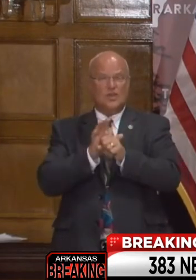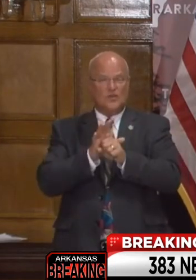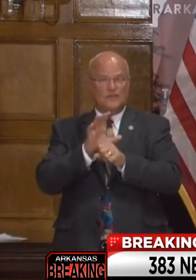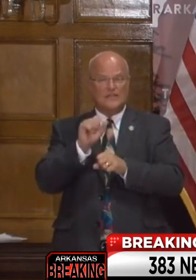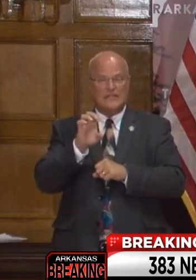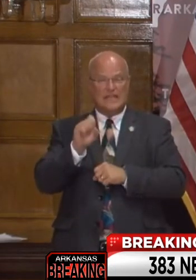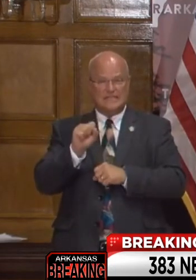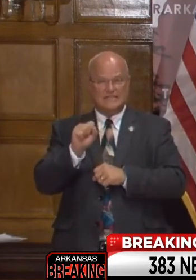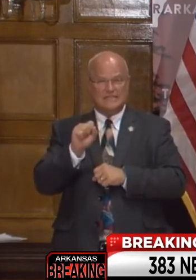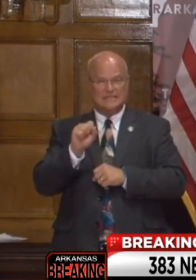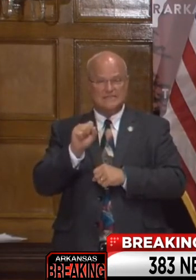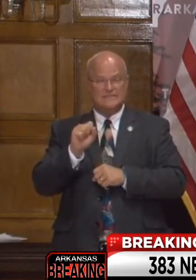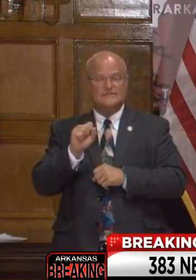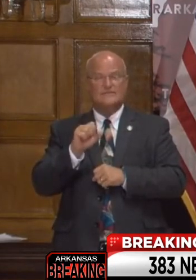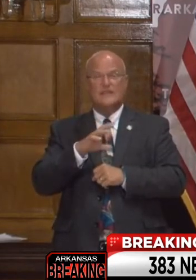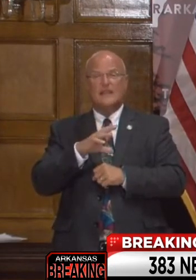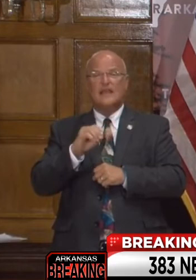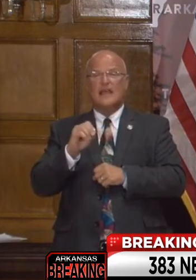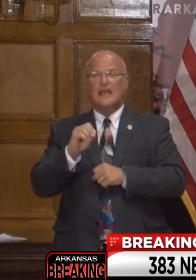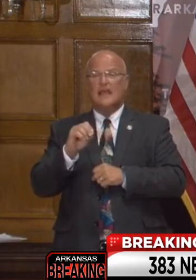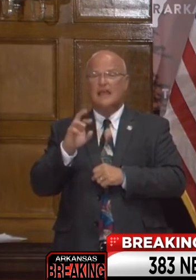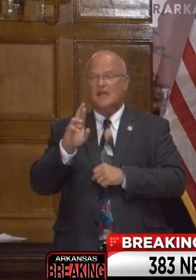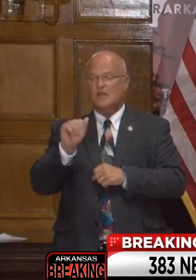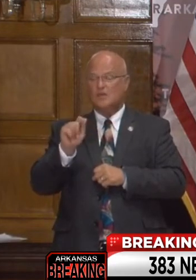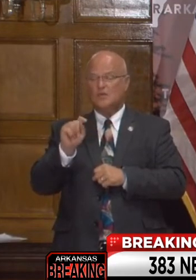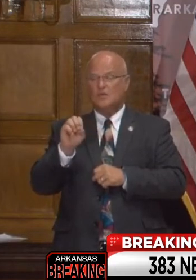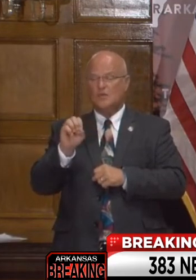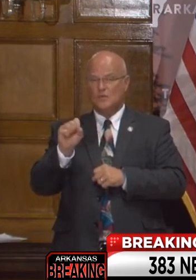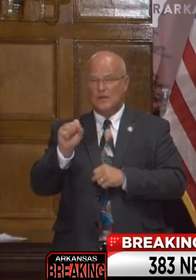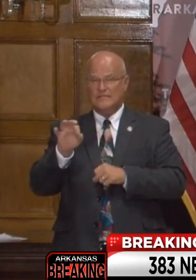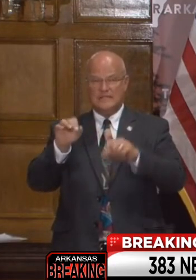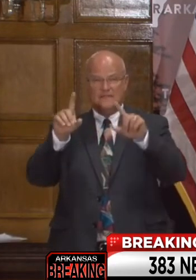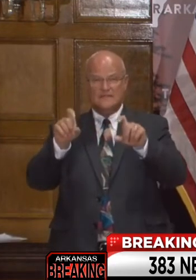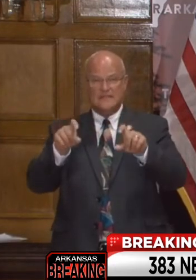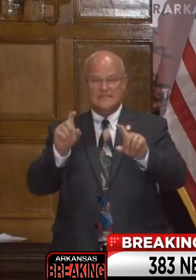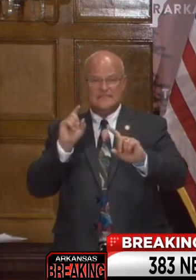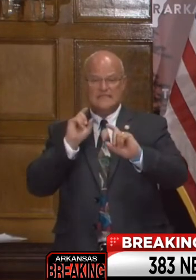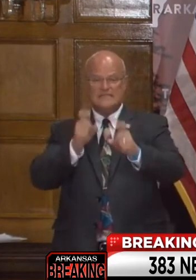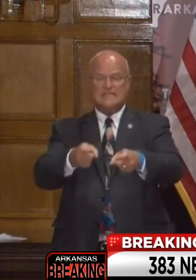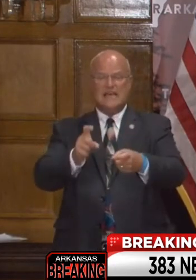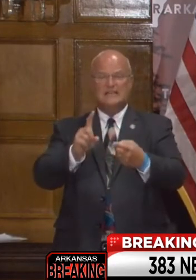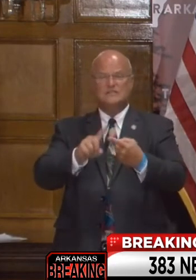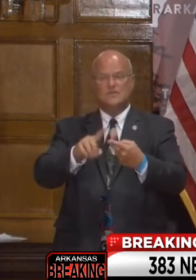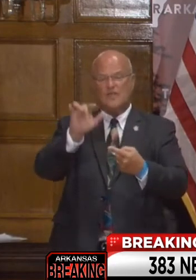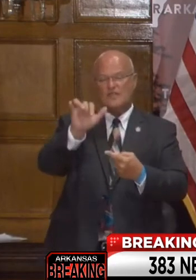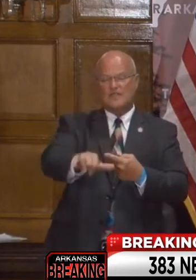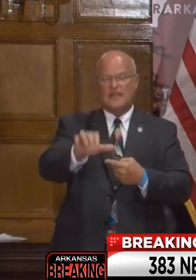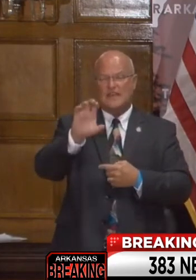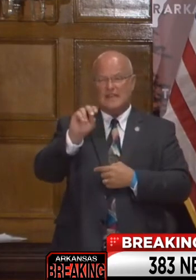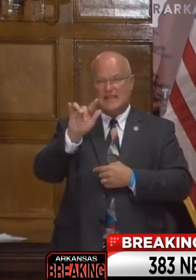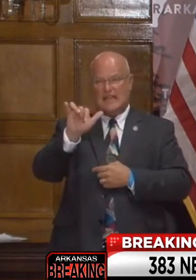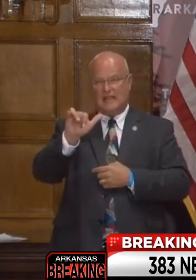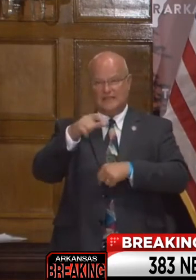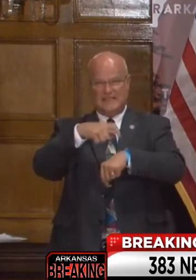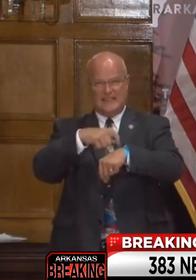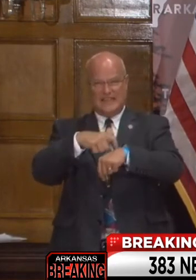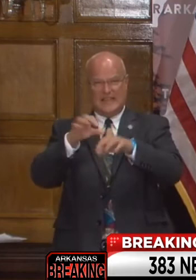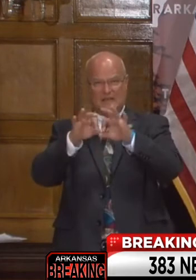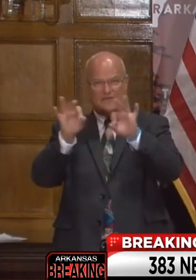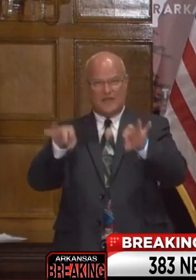per school district population, and rates of testing assigned to the counties within that time period.